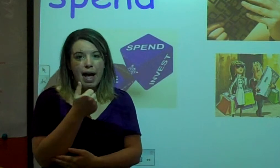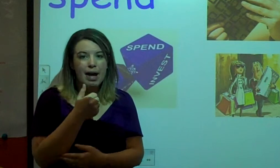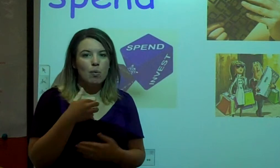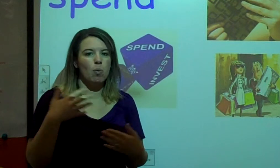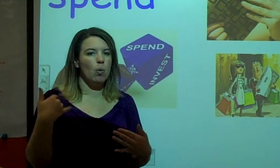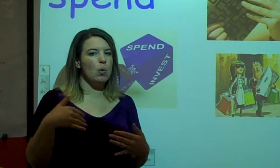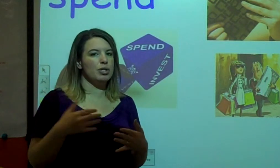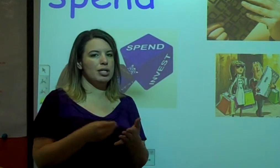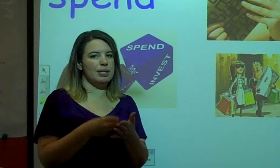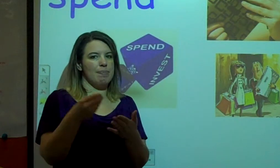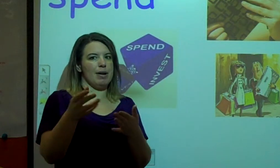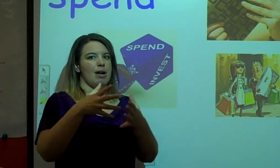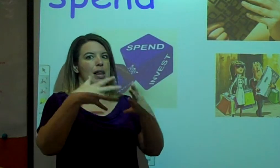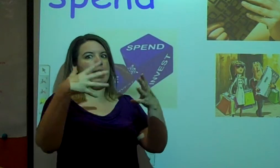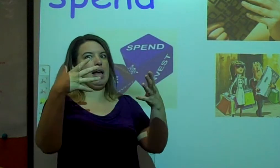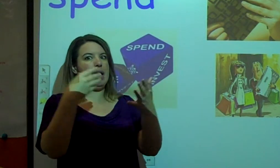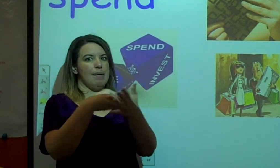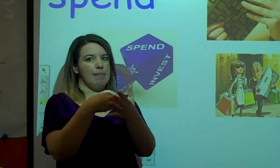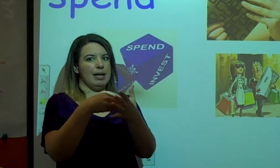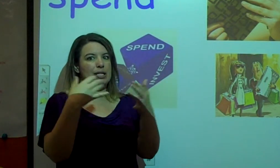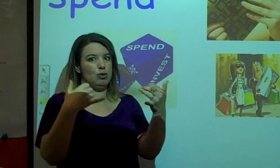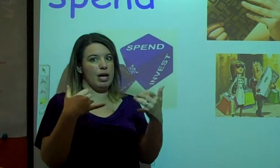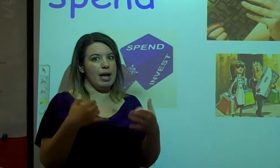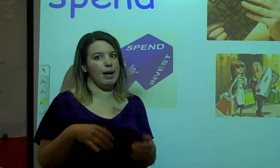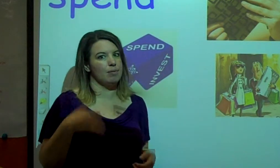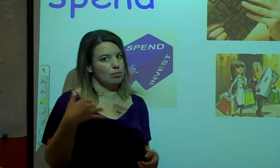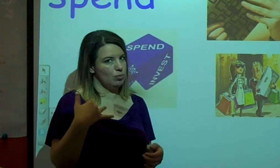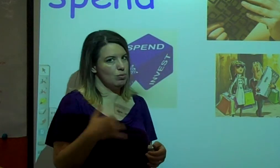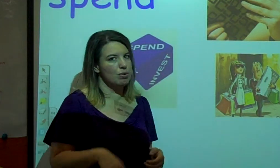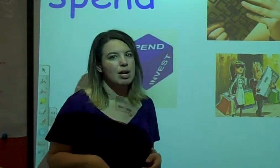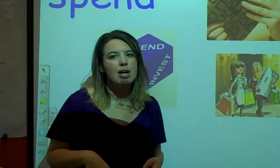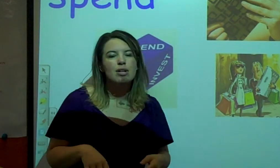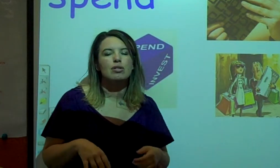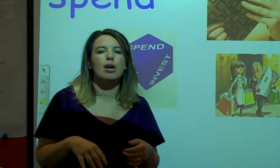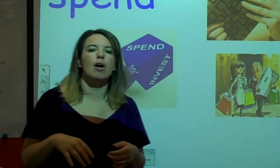bag. Ooh, she's spending a lot of money today. Ooh. So,